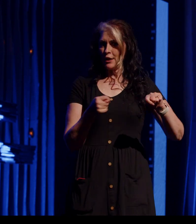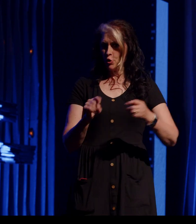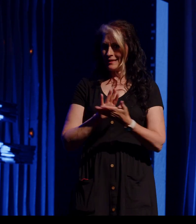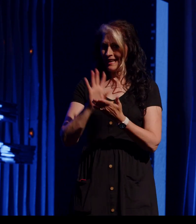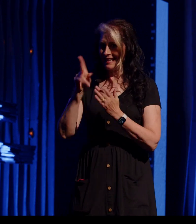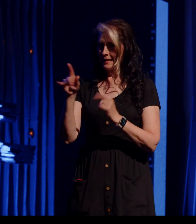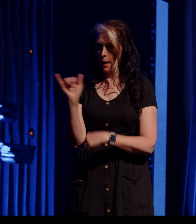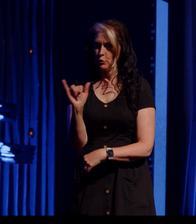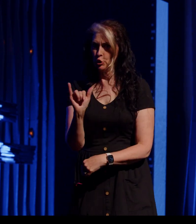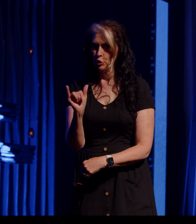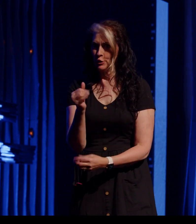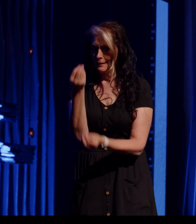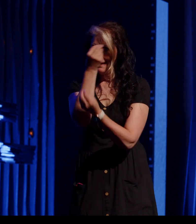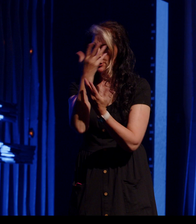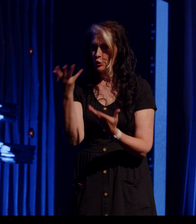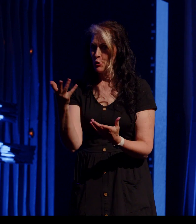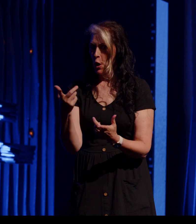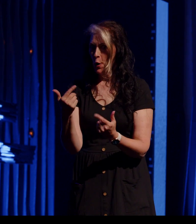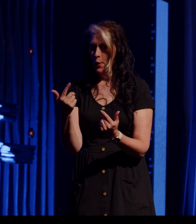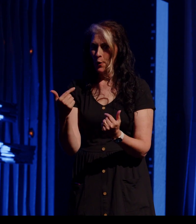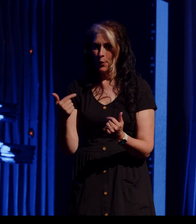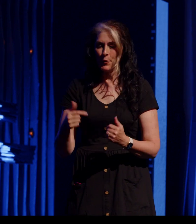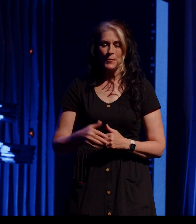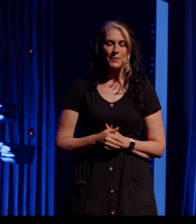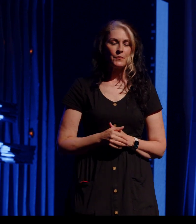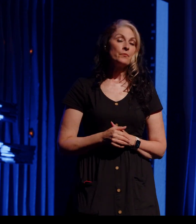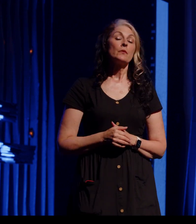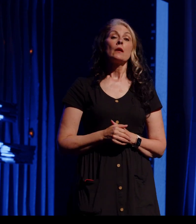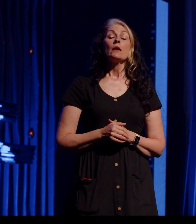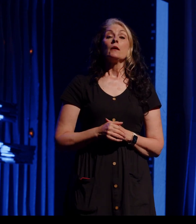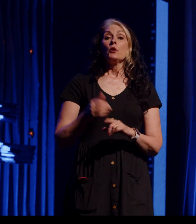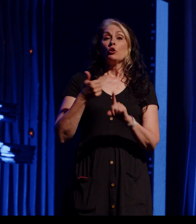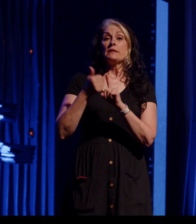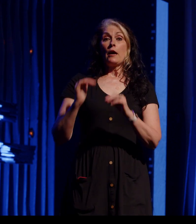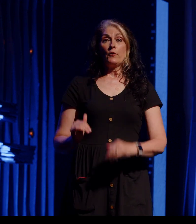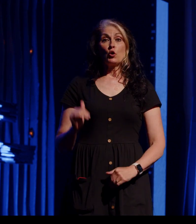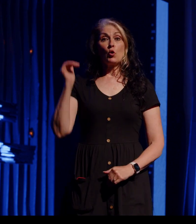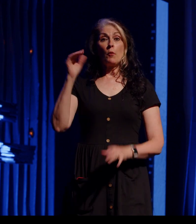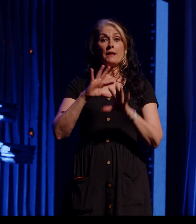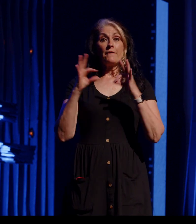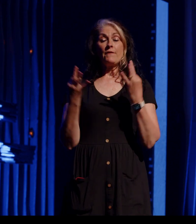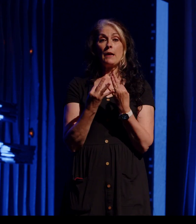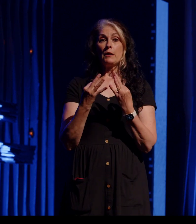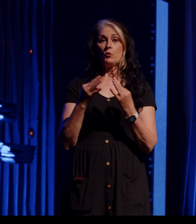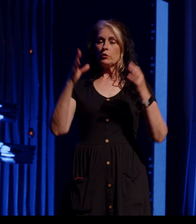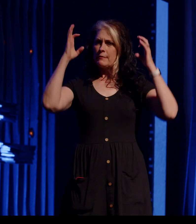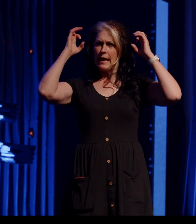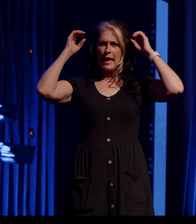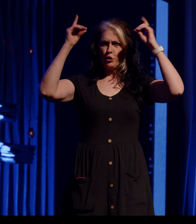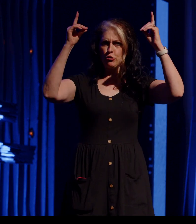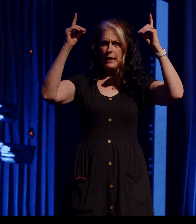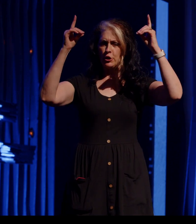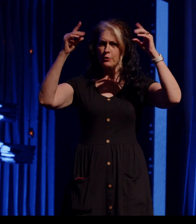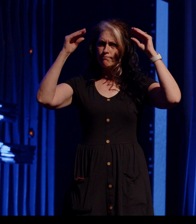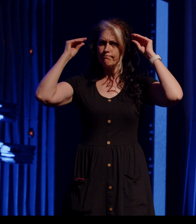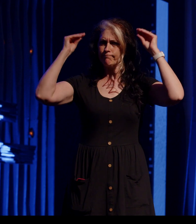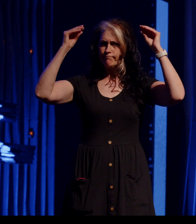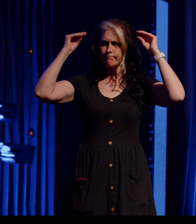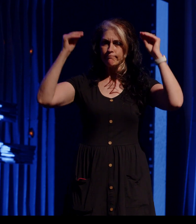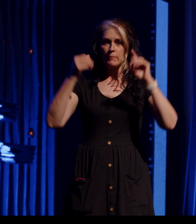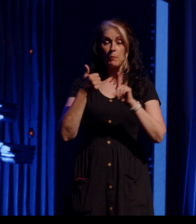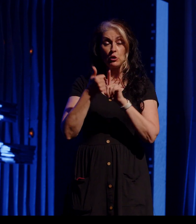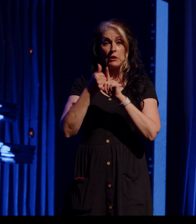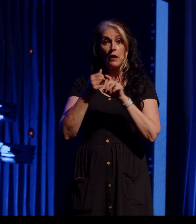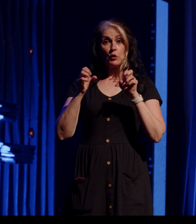in case you want to know. So one thing, you grew up in a family that was all education. And so, but you